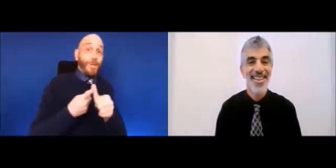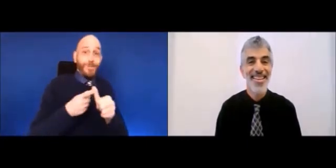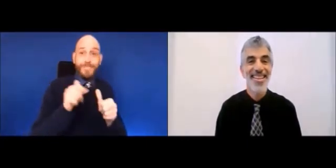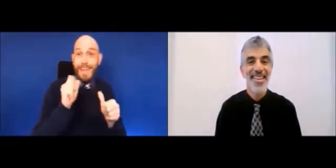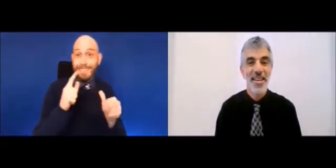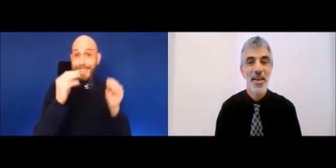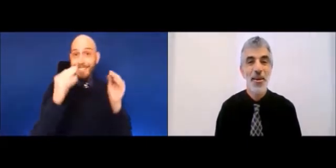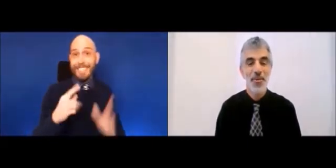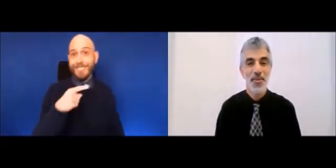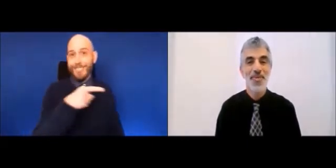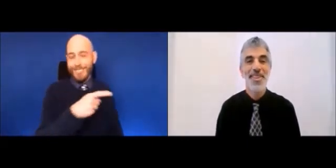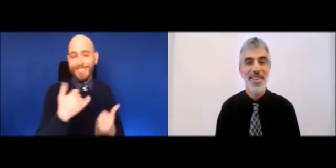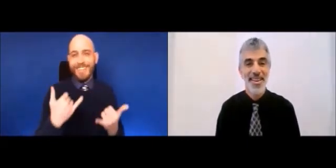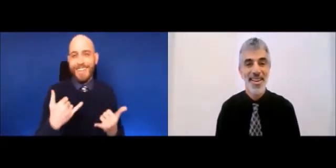teacher.